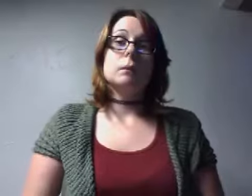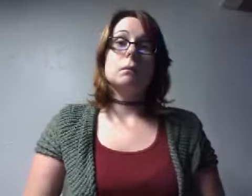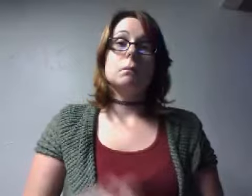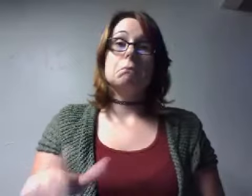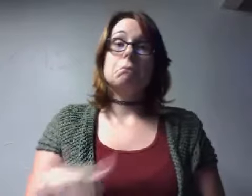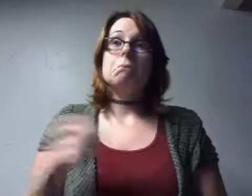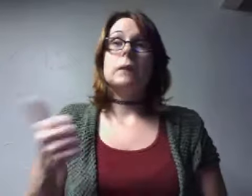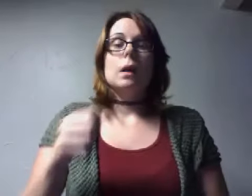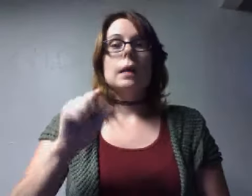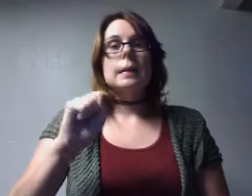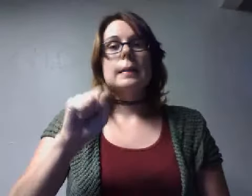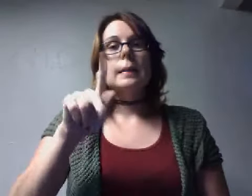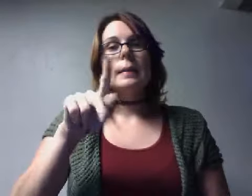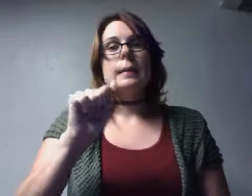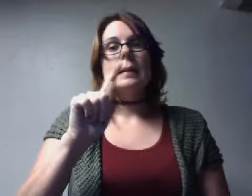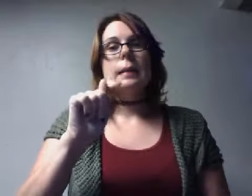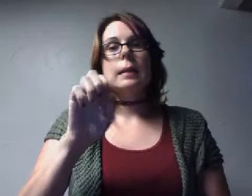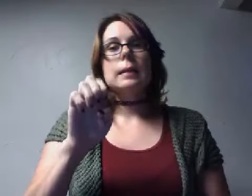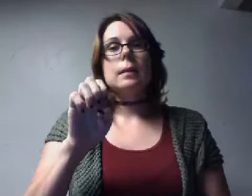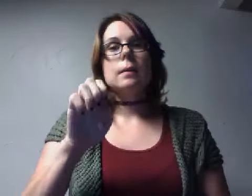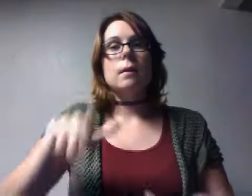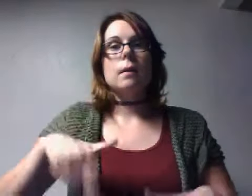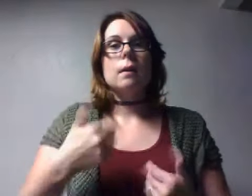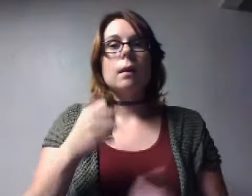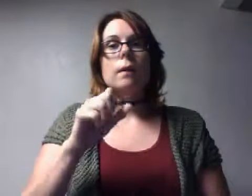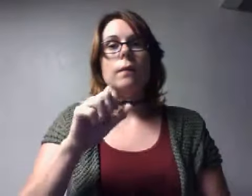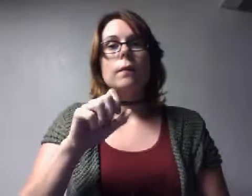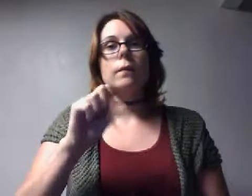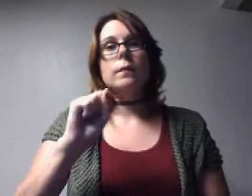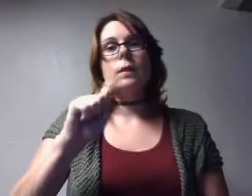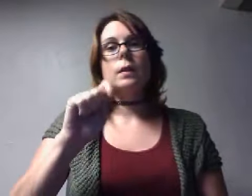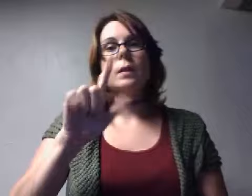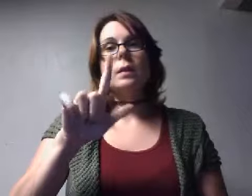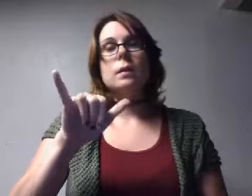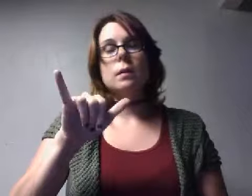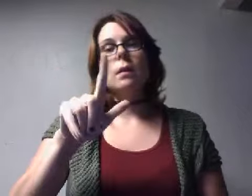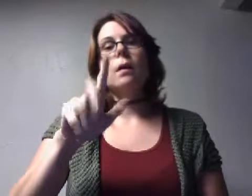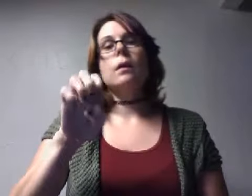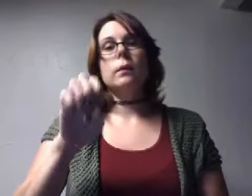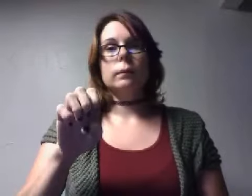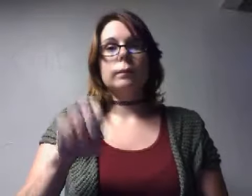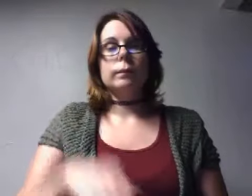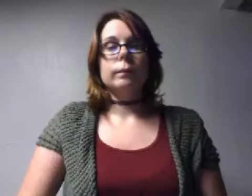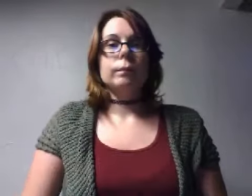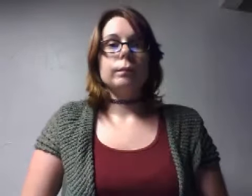life. Most of my friends are skateboarders. Some of them are on their way to becoming professional skateboarders. So